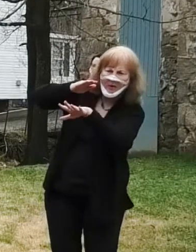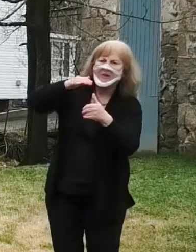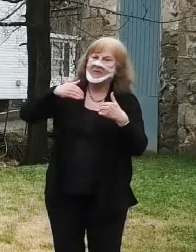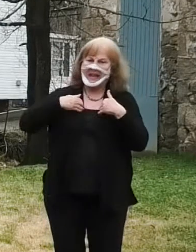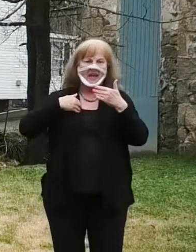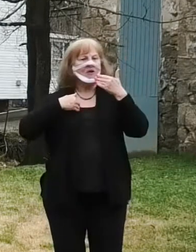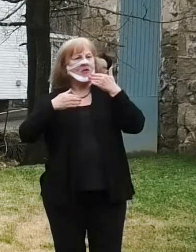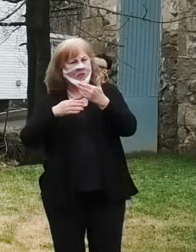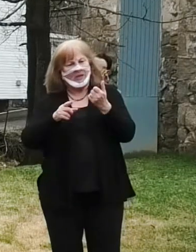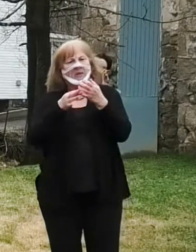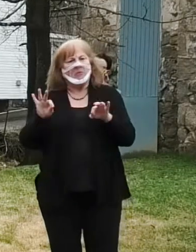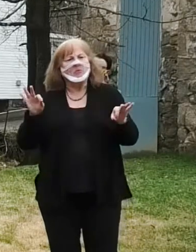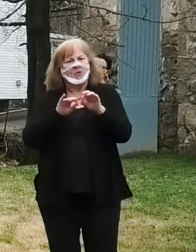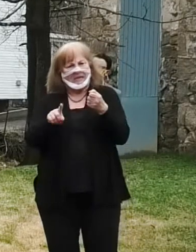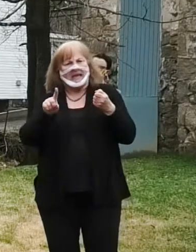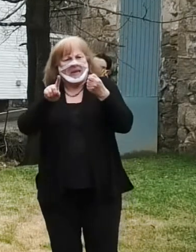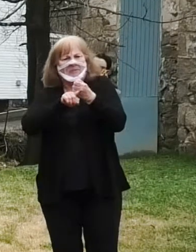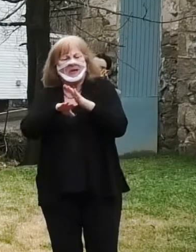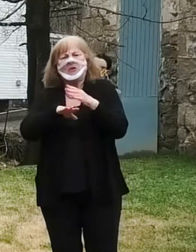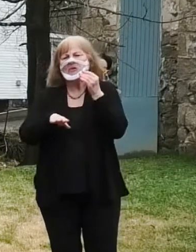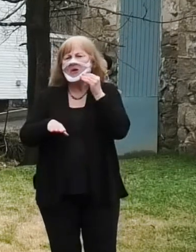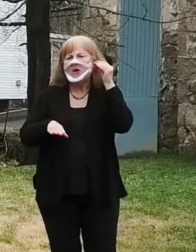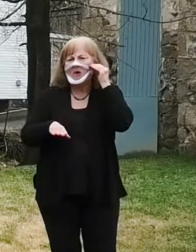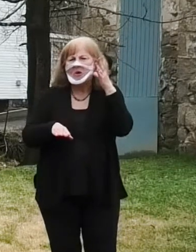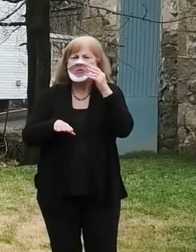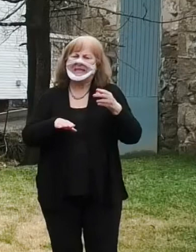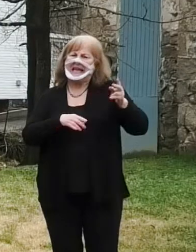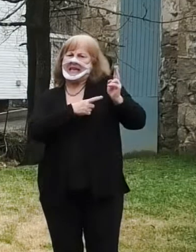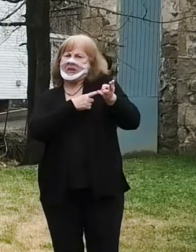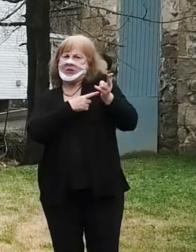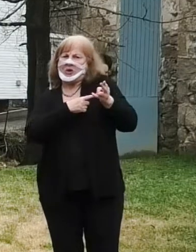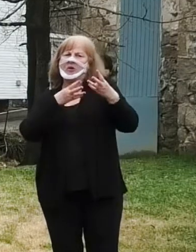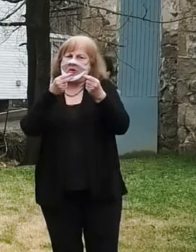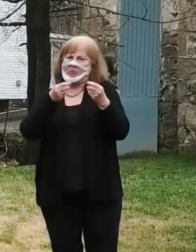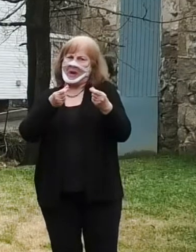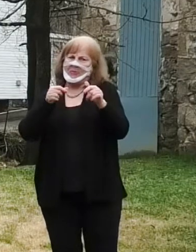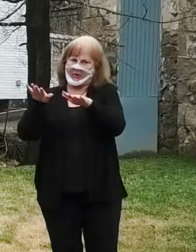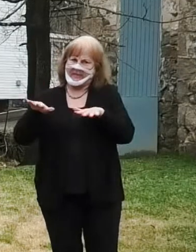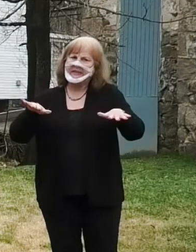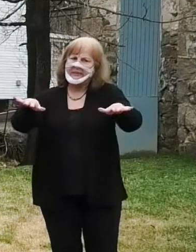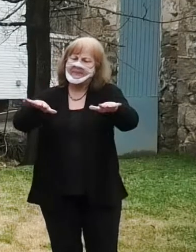impact on homes and historical properties.